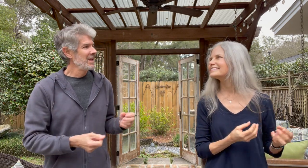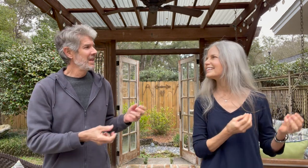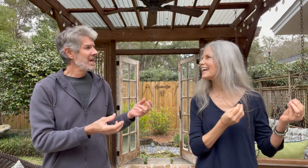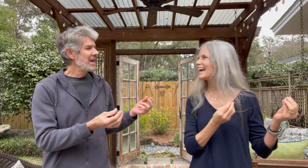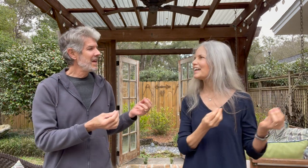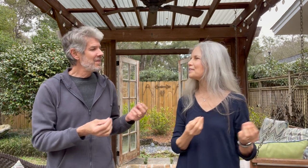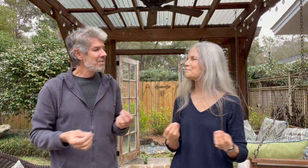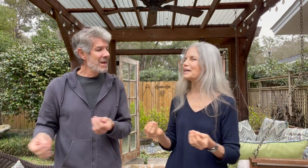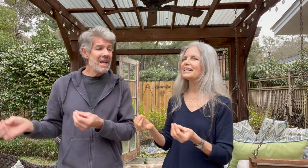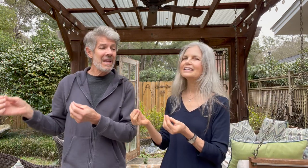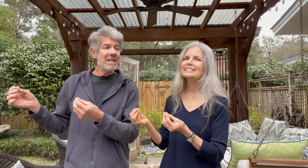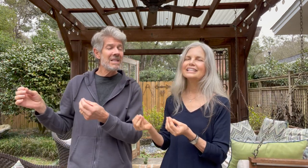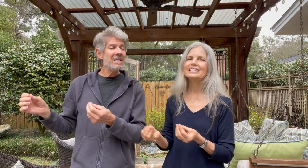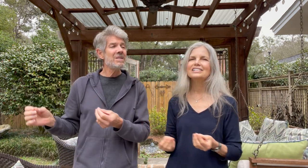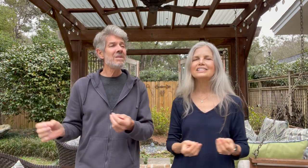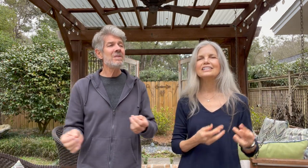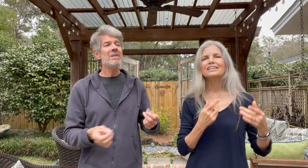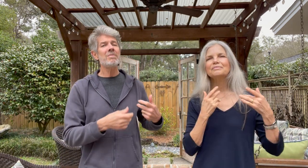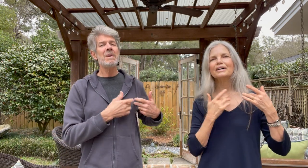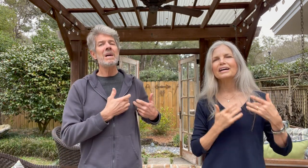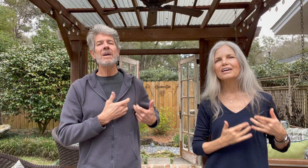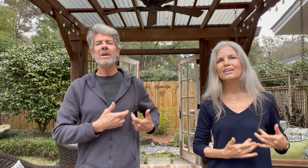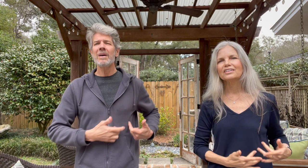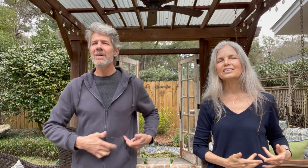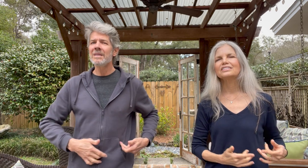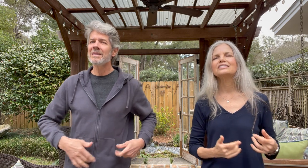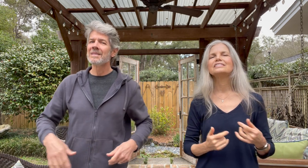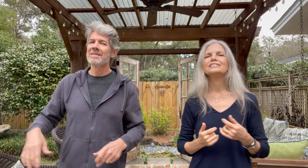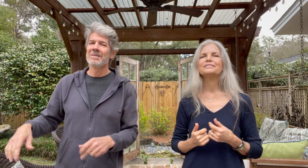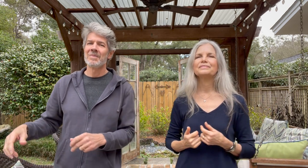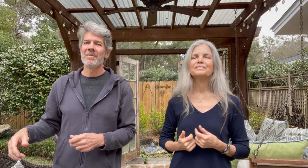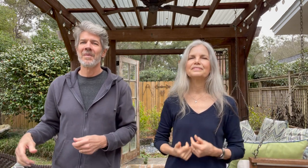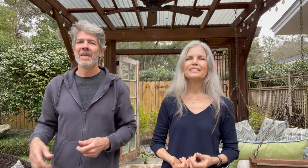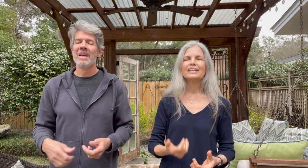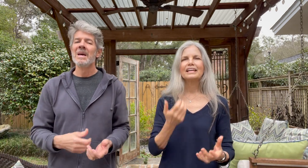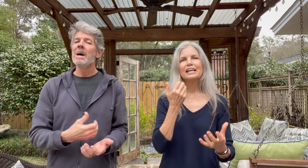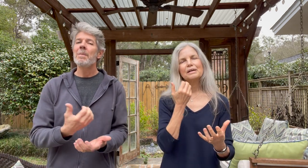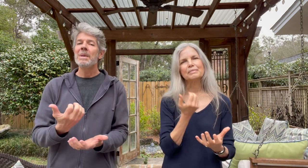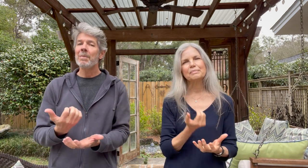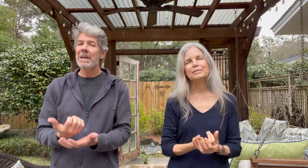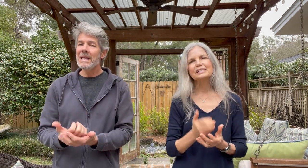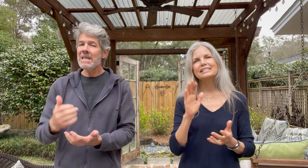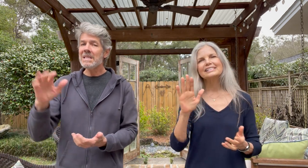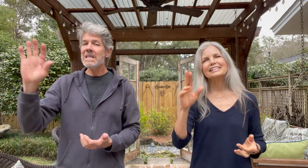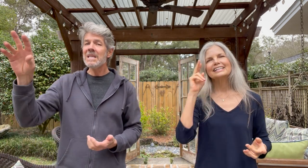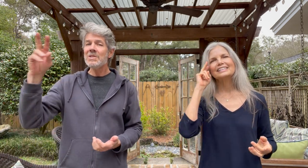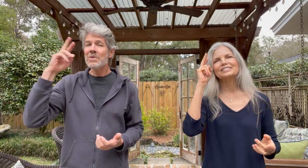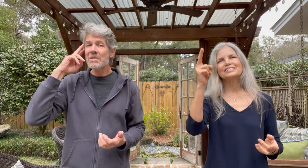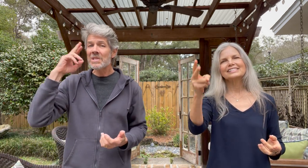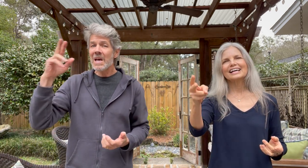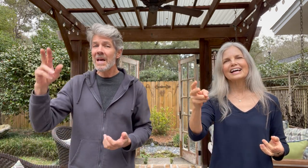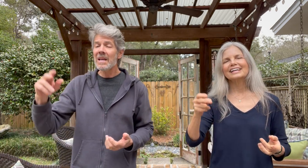mouth and the meditation of my heart be pleasing in your sight.